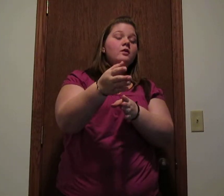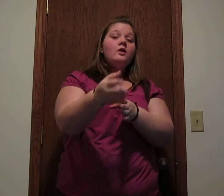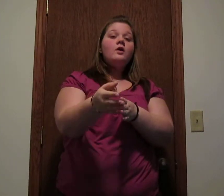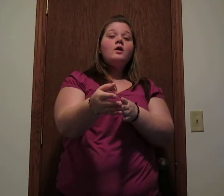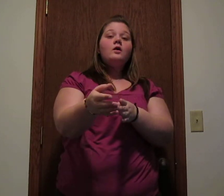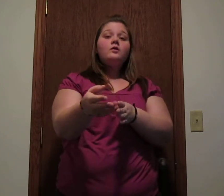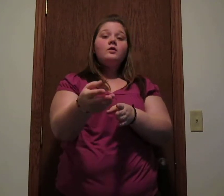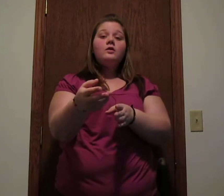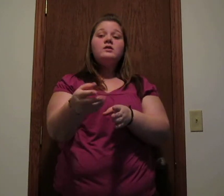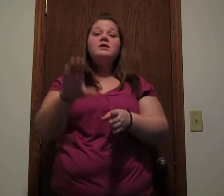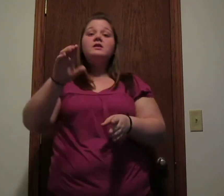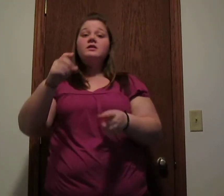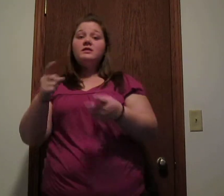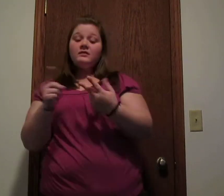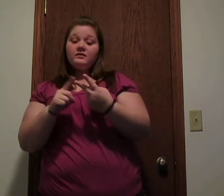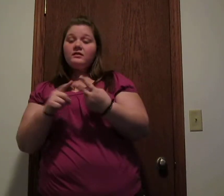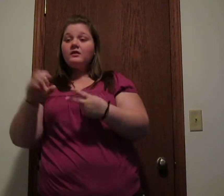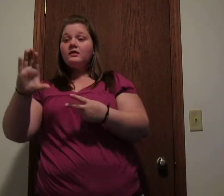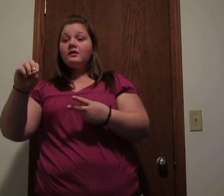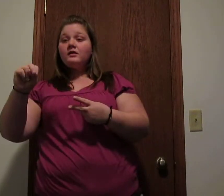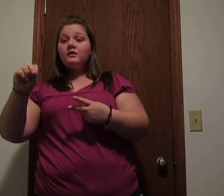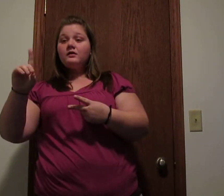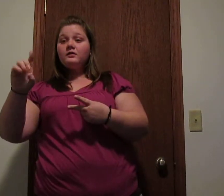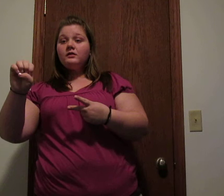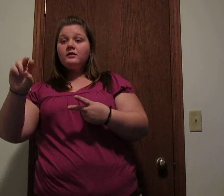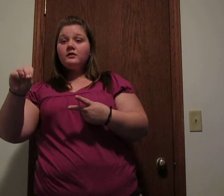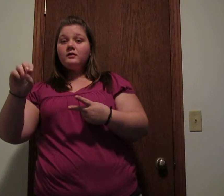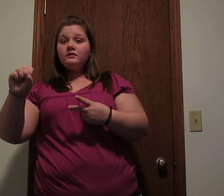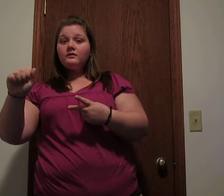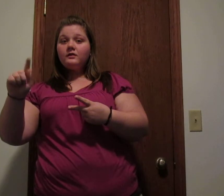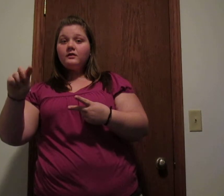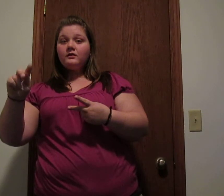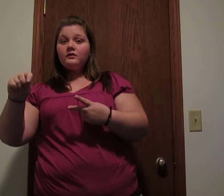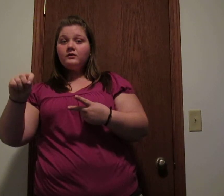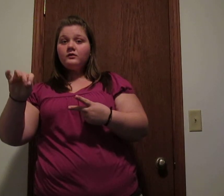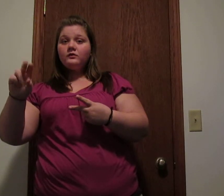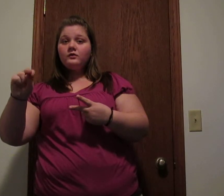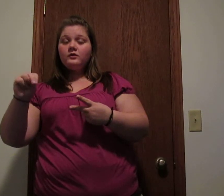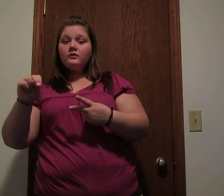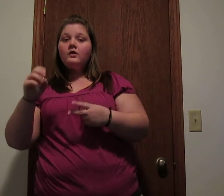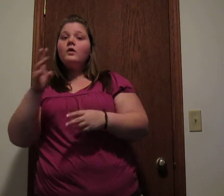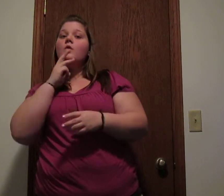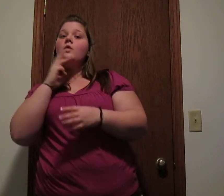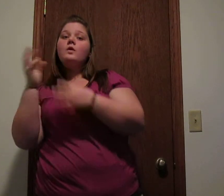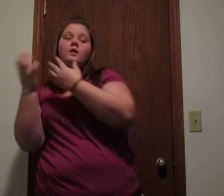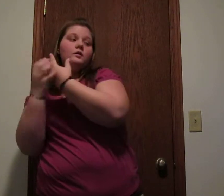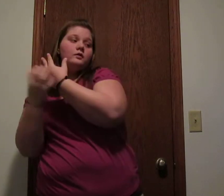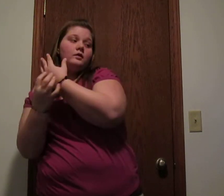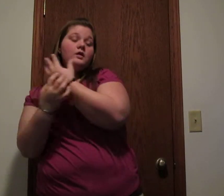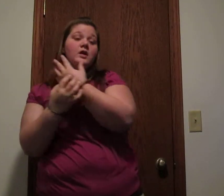condensation. Basically, you can say that these two are opposites. You take evaporation, you take water in the liquid form,